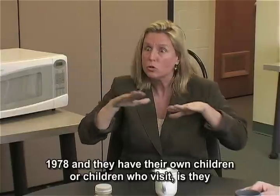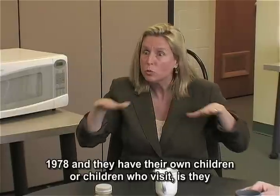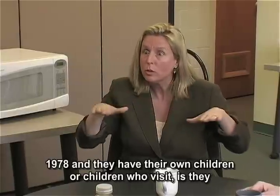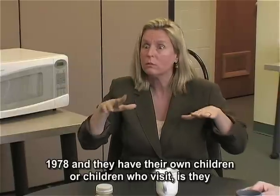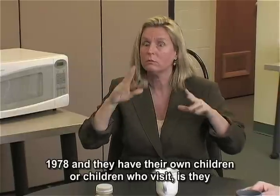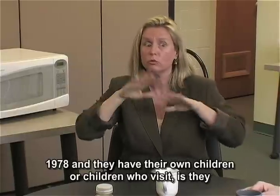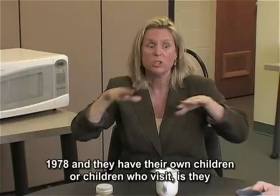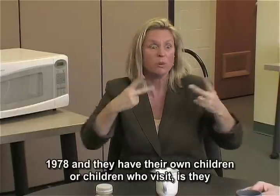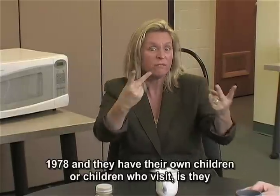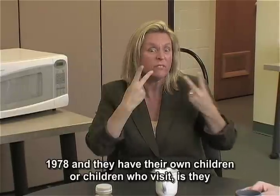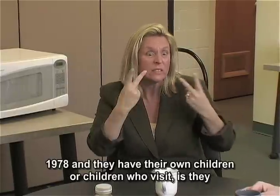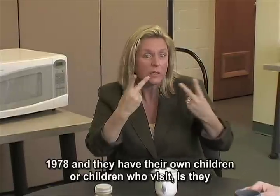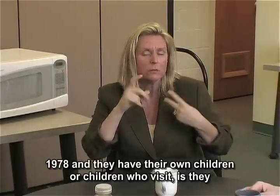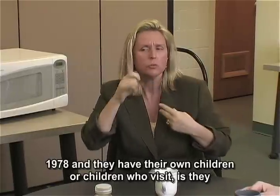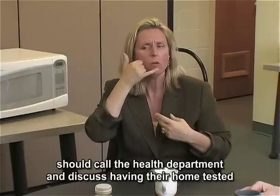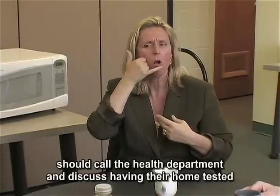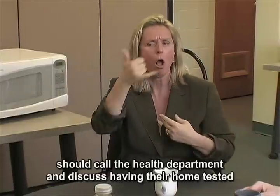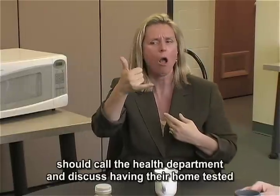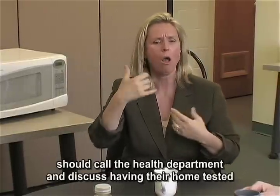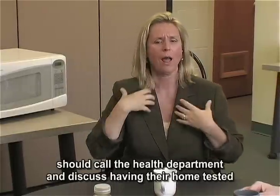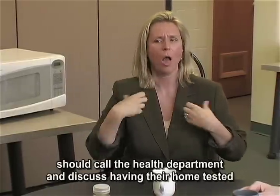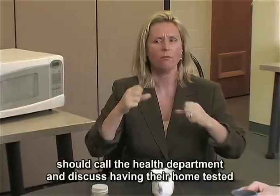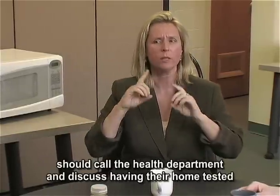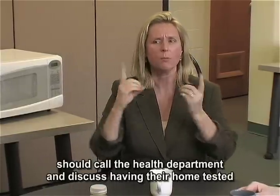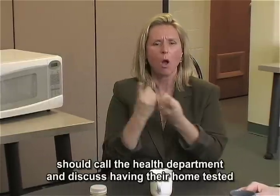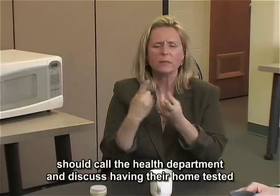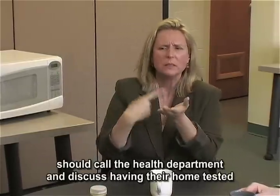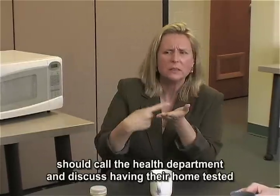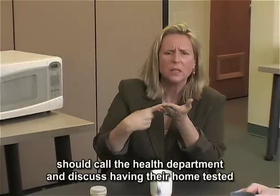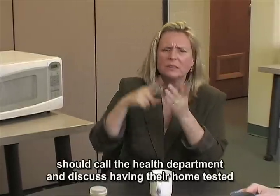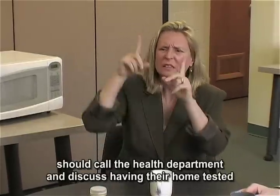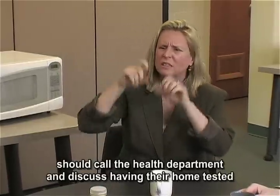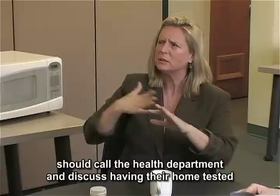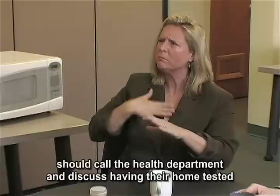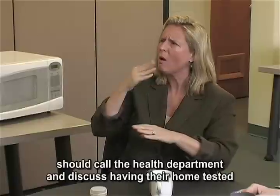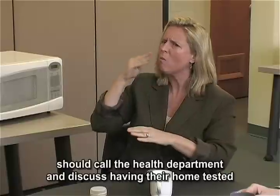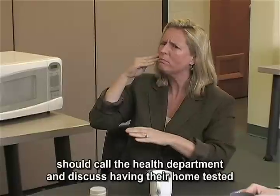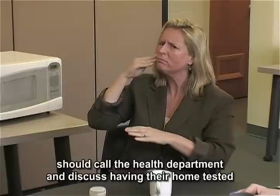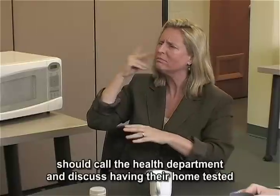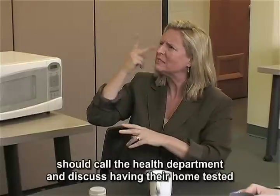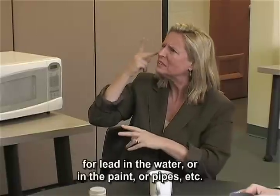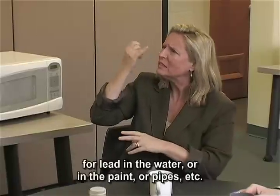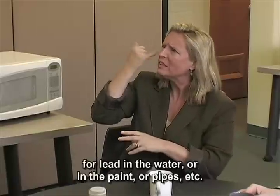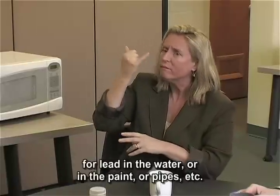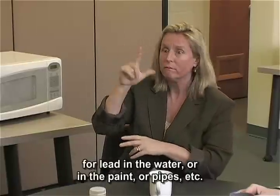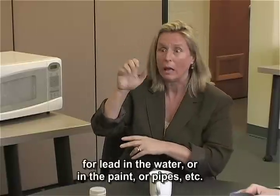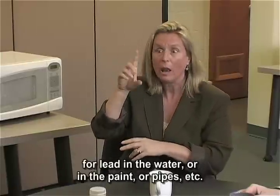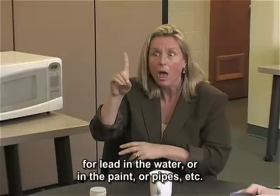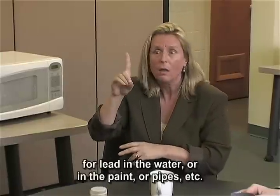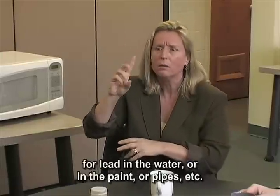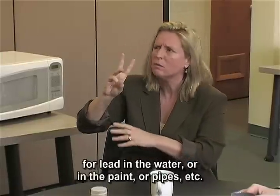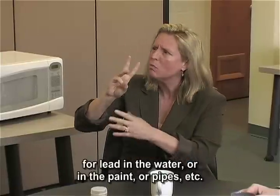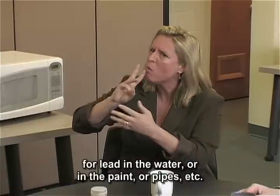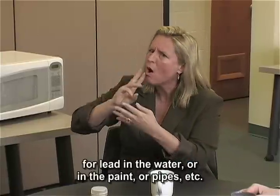children who visit, is they should call the health department and discuss having their home tested for lead in the water or in the